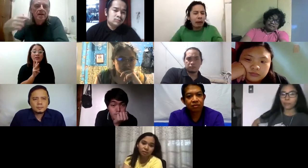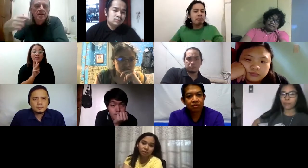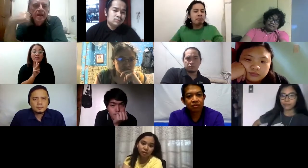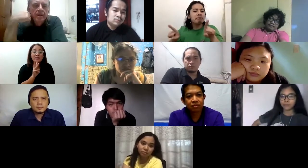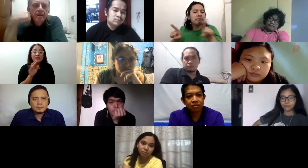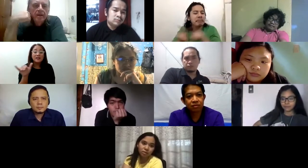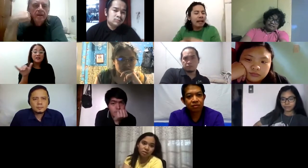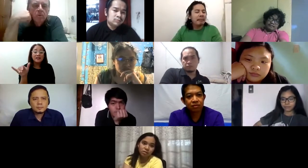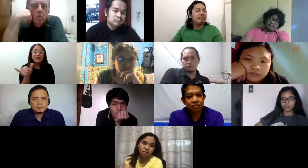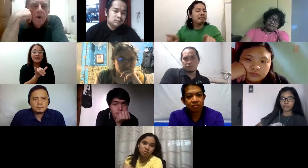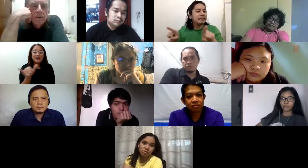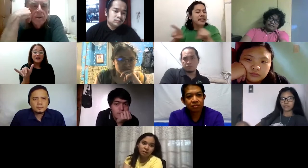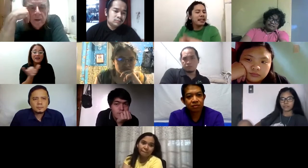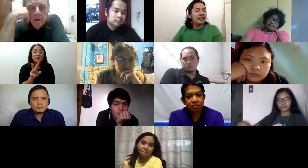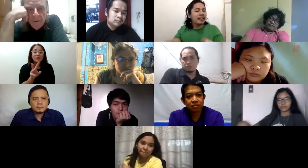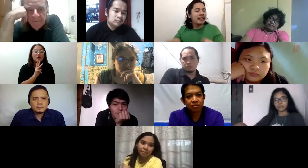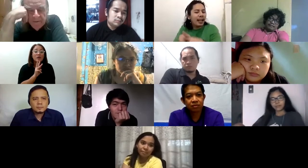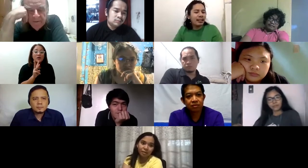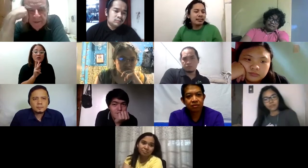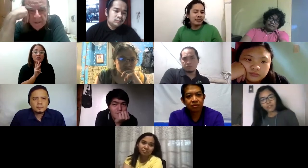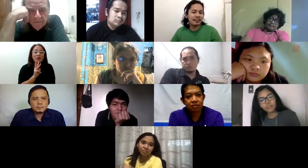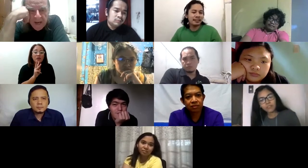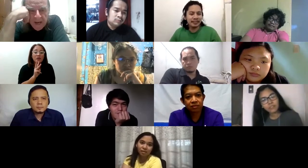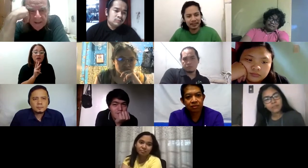like water off of a duck's back.